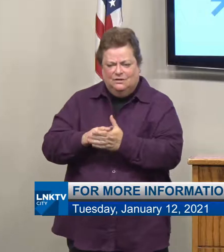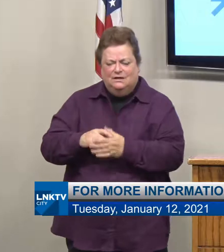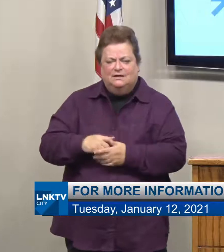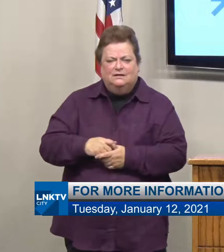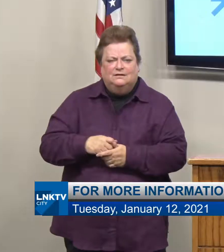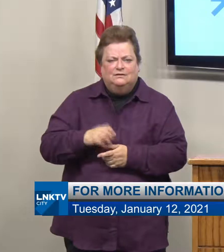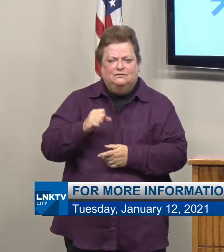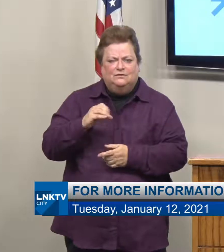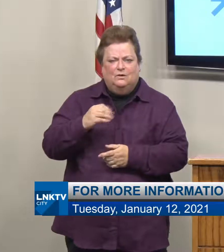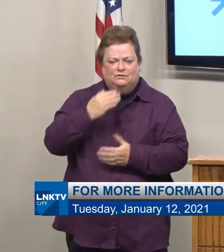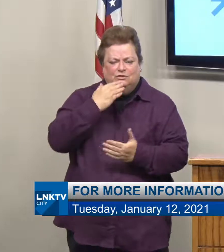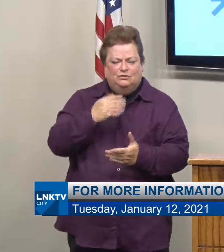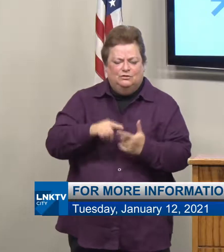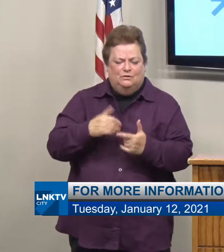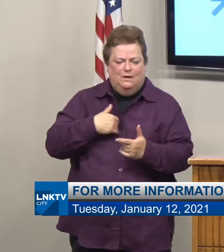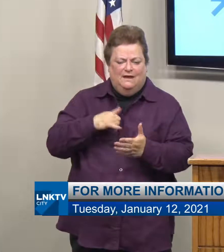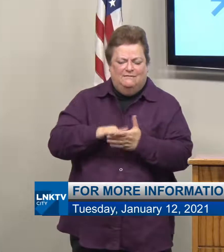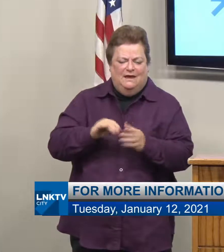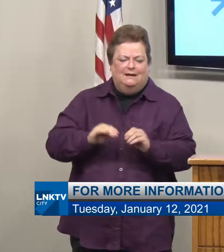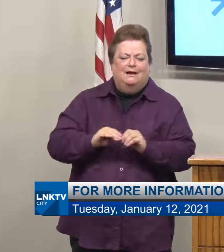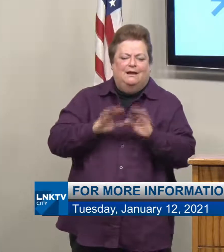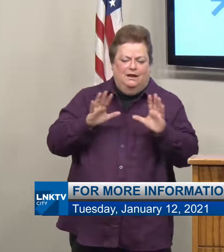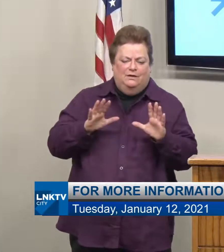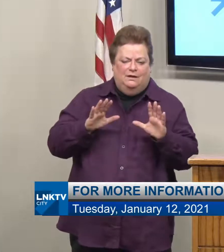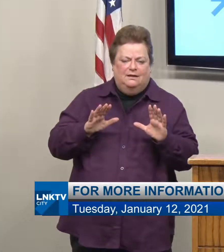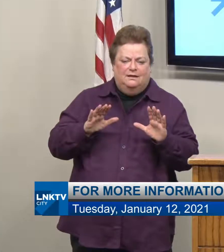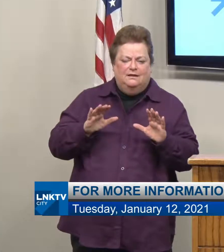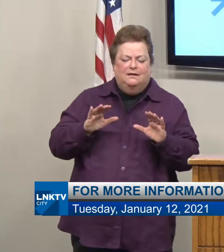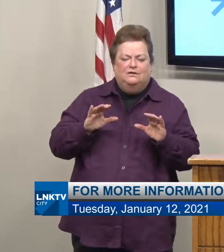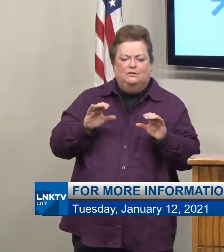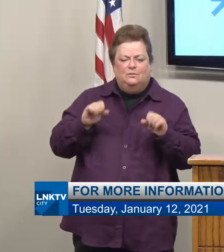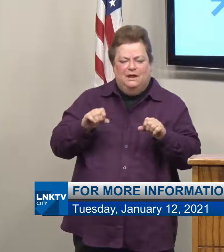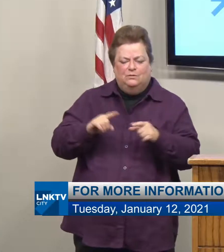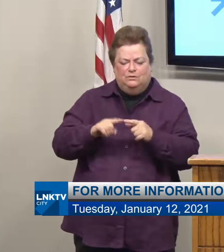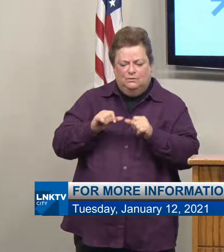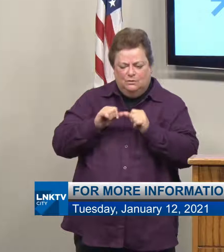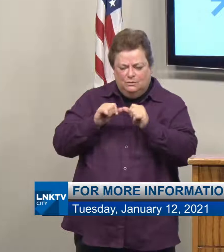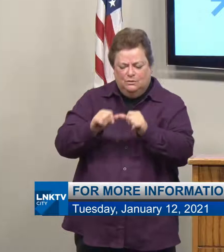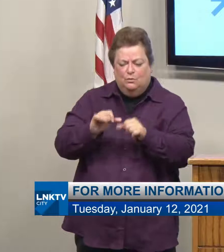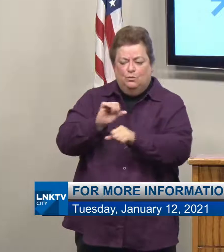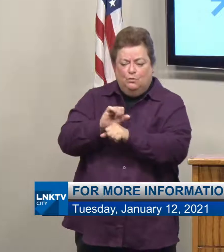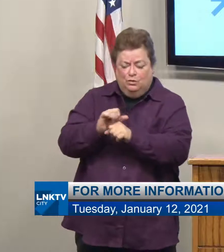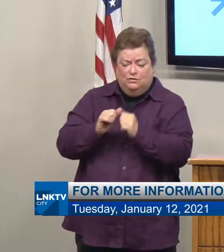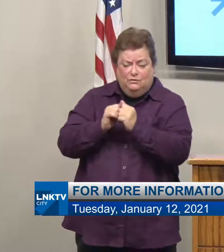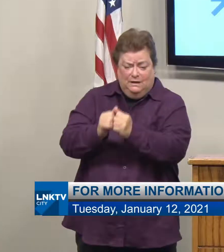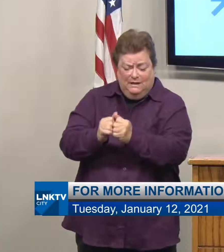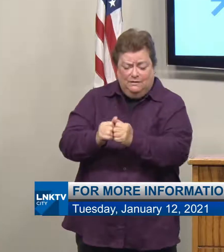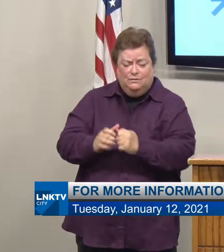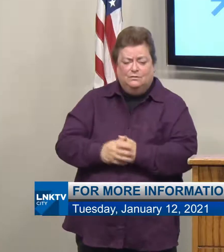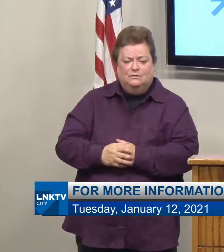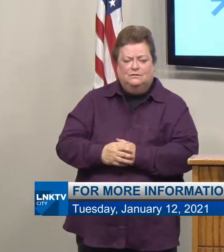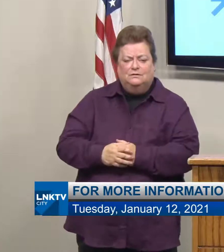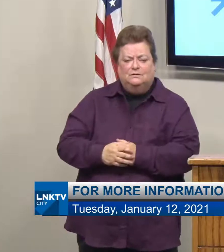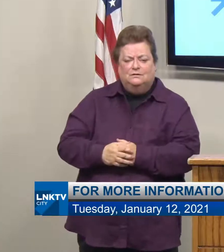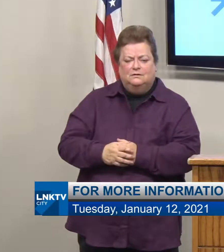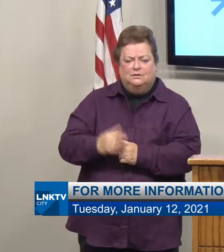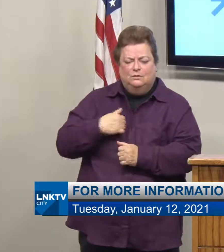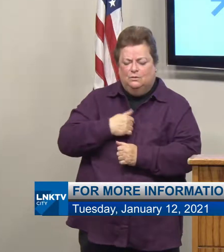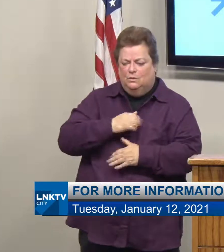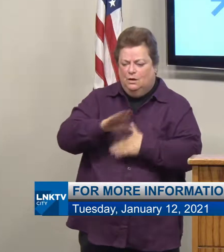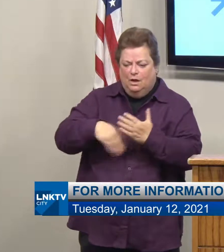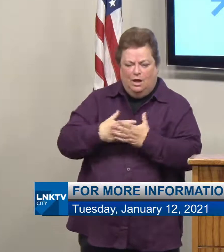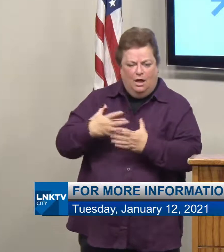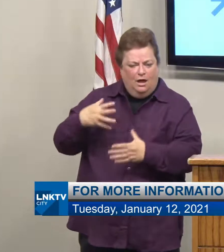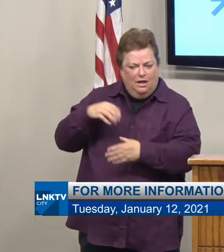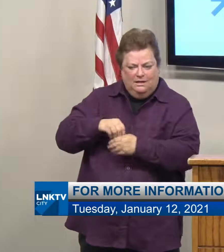forward. So it's good to have that clarity, and it's good to move forward and continue, I hope, to work together. We are all in this